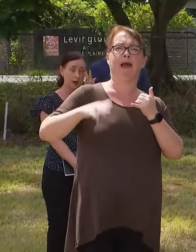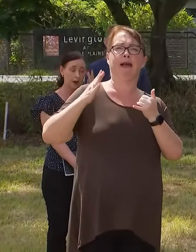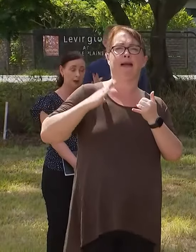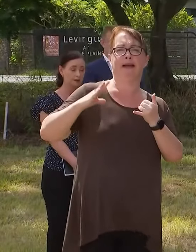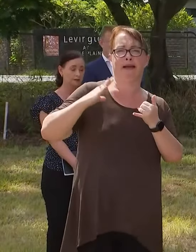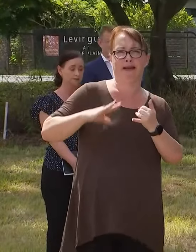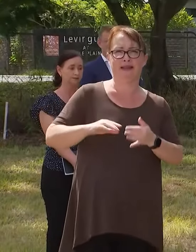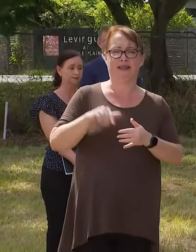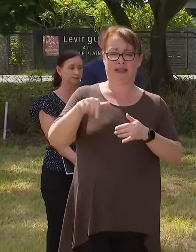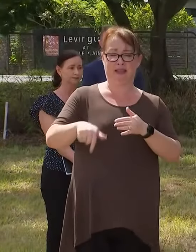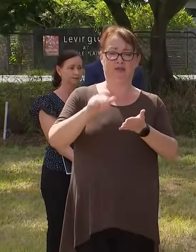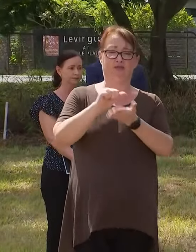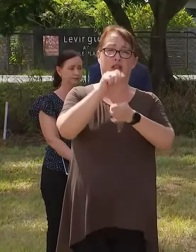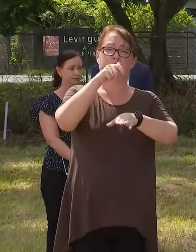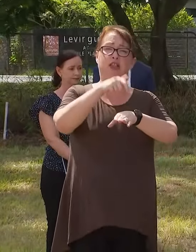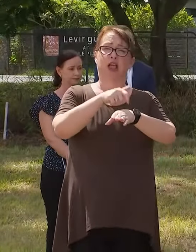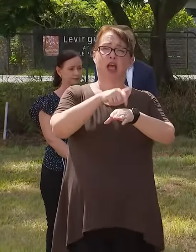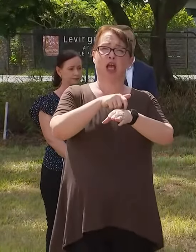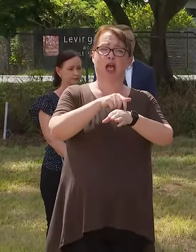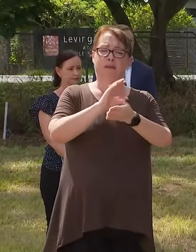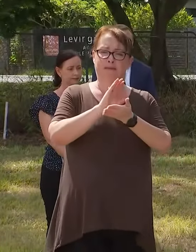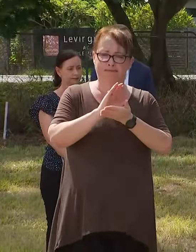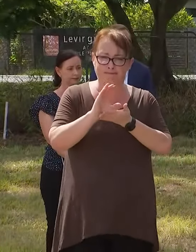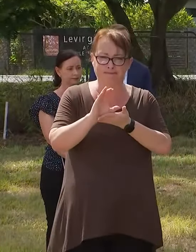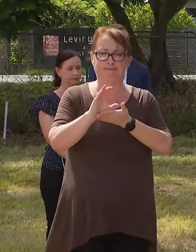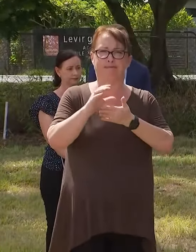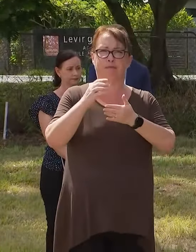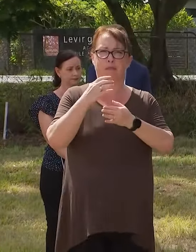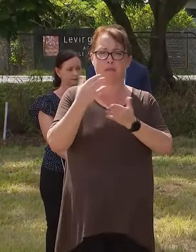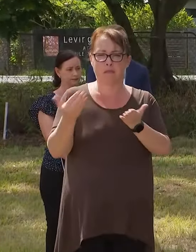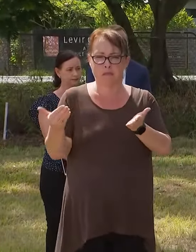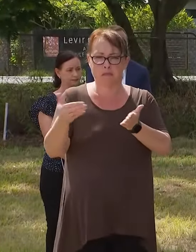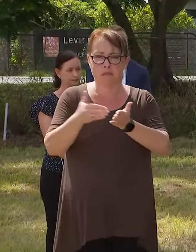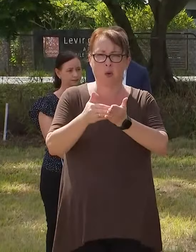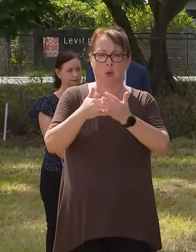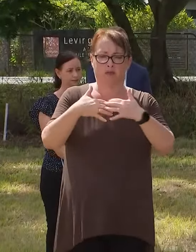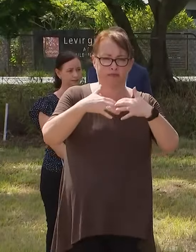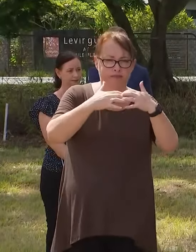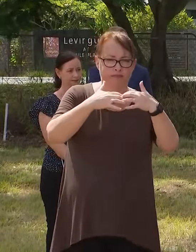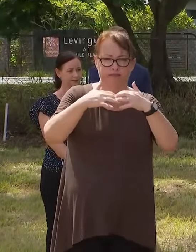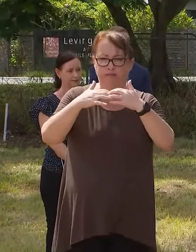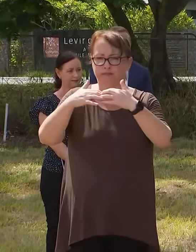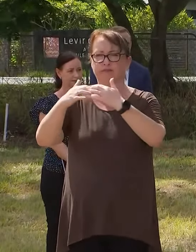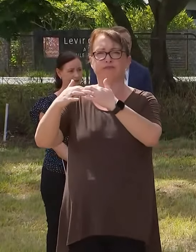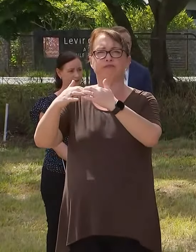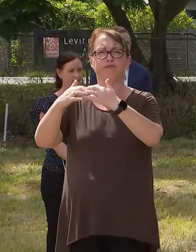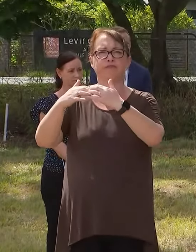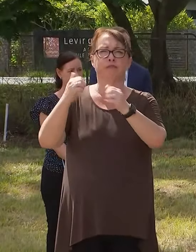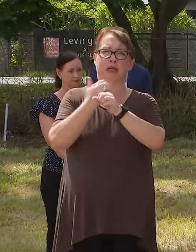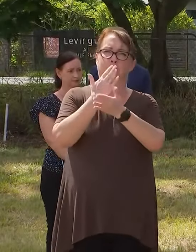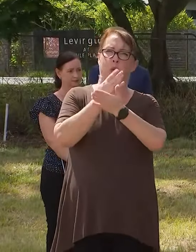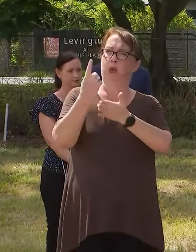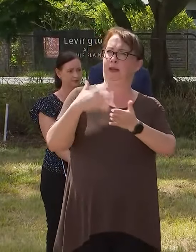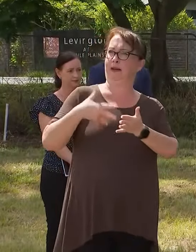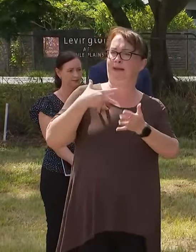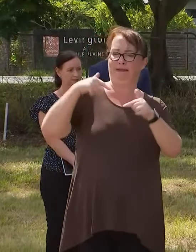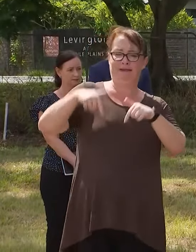time to invest in additional infrastructure to make sure the residents in this area continue to